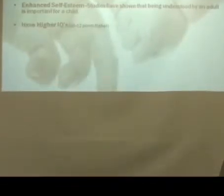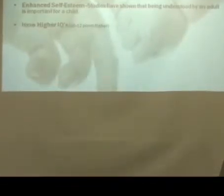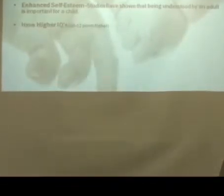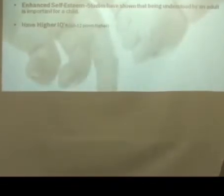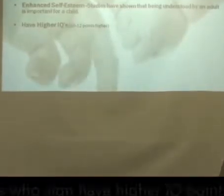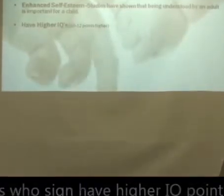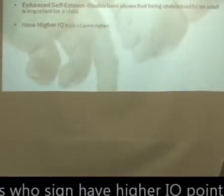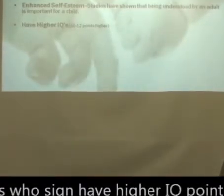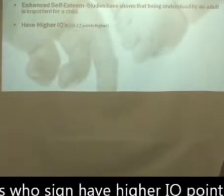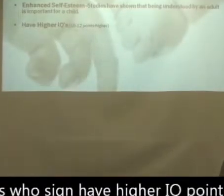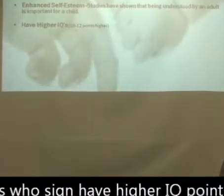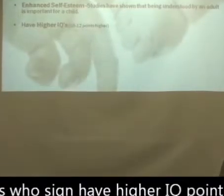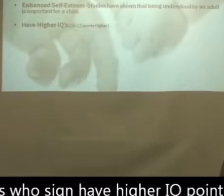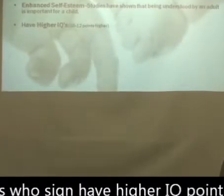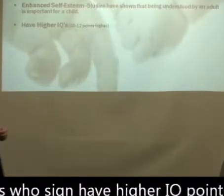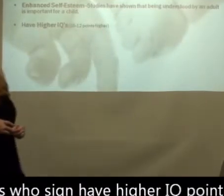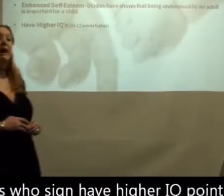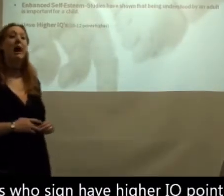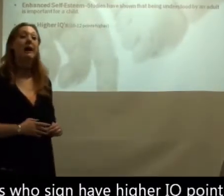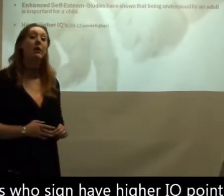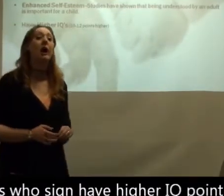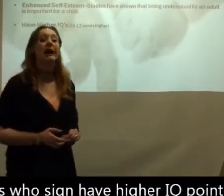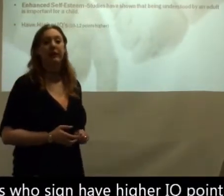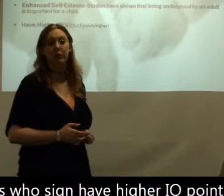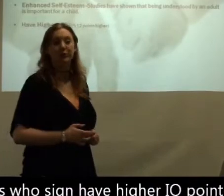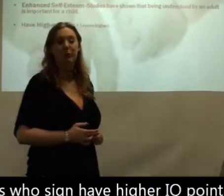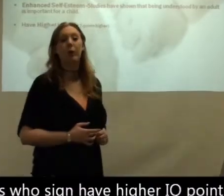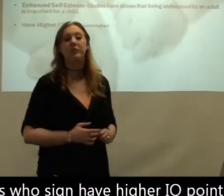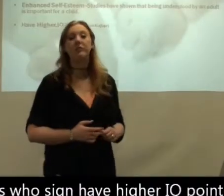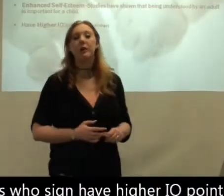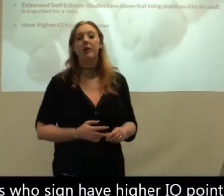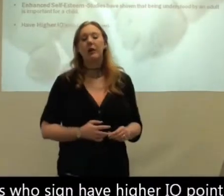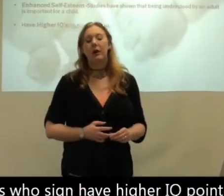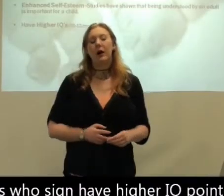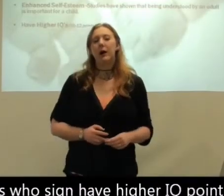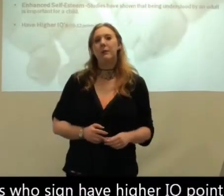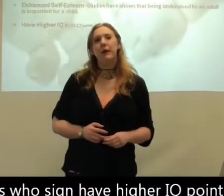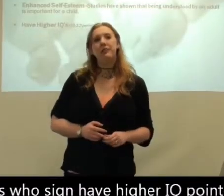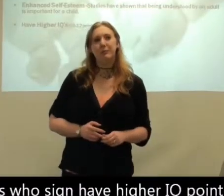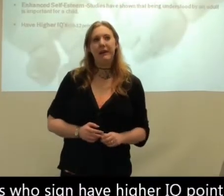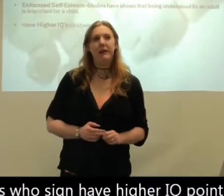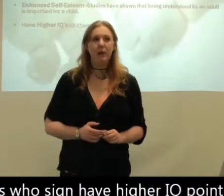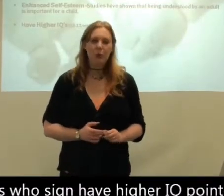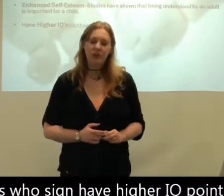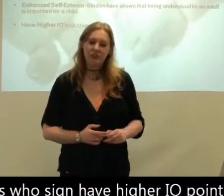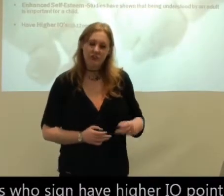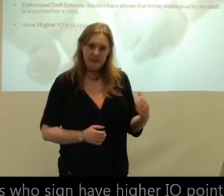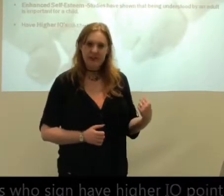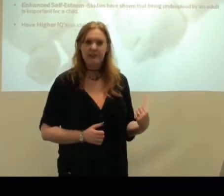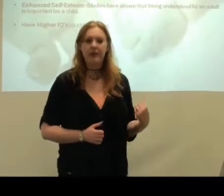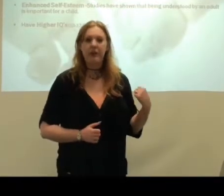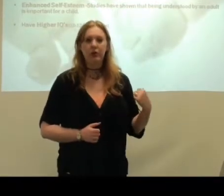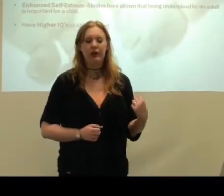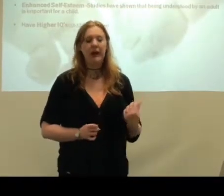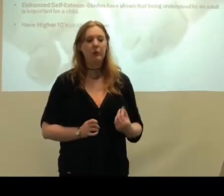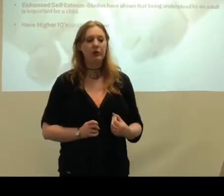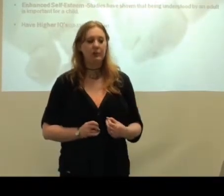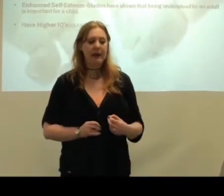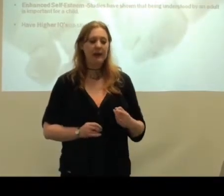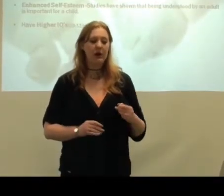They actually have been shown to have higher IQ scores. Depending on which statistic you look at will depend